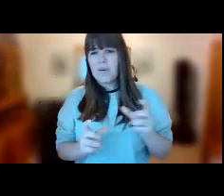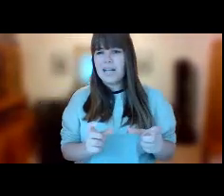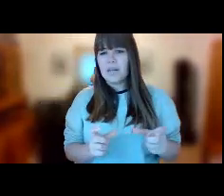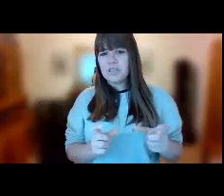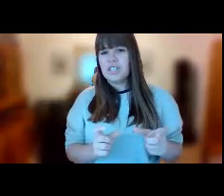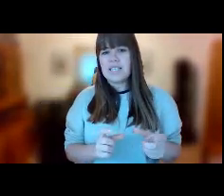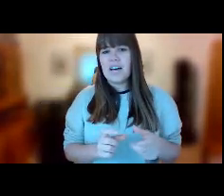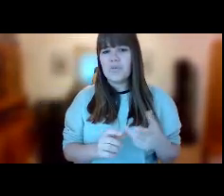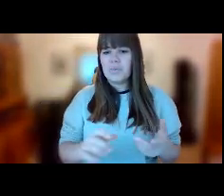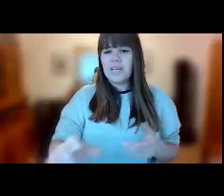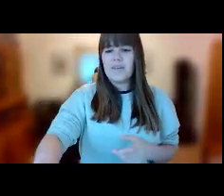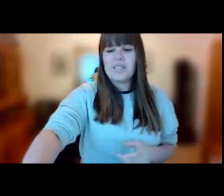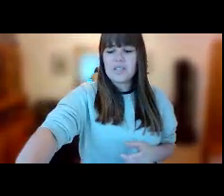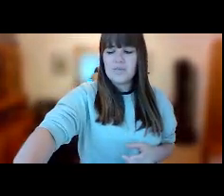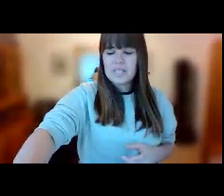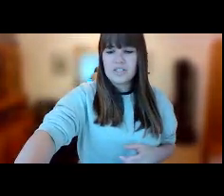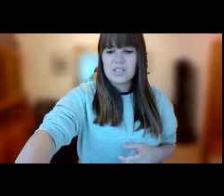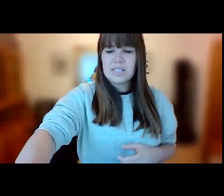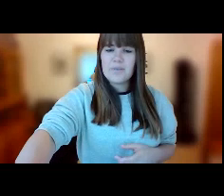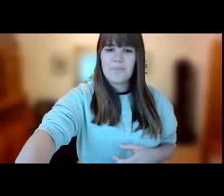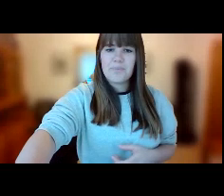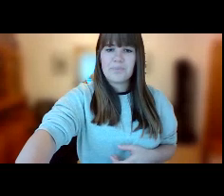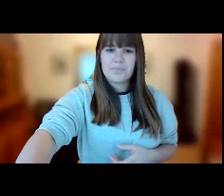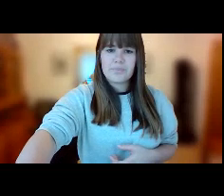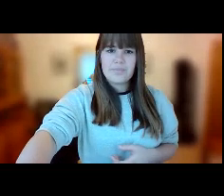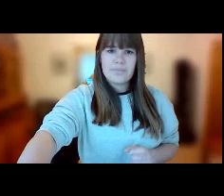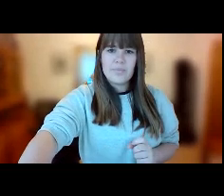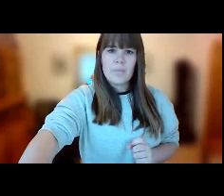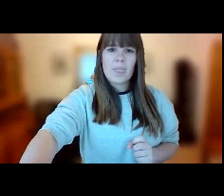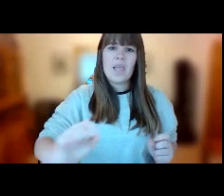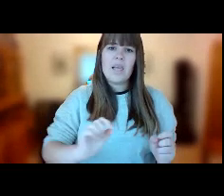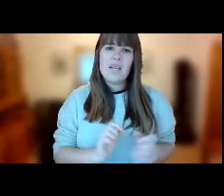about the power that language does have when we're having these conversations.